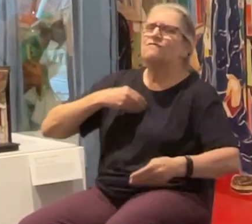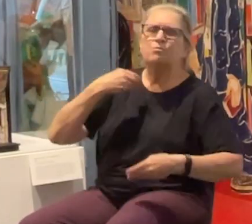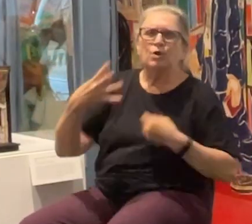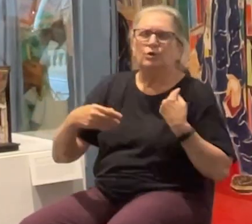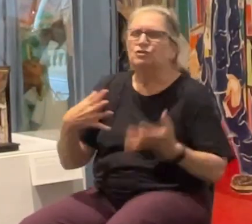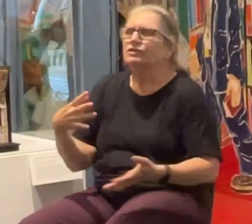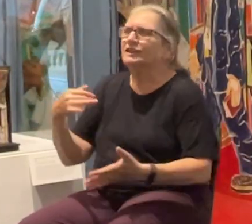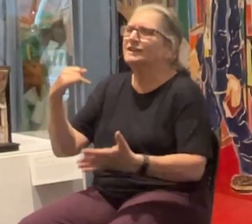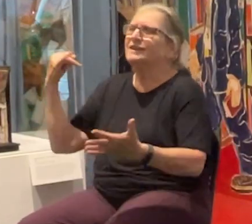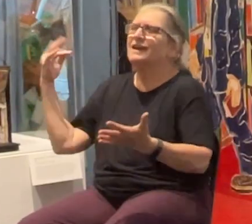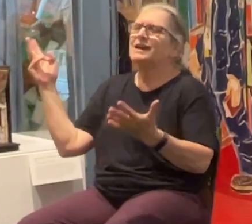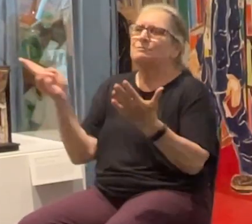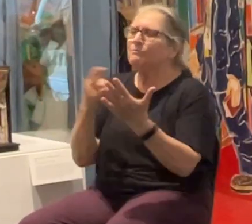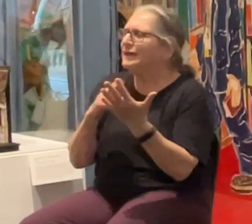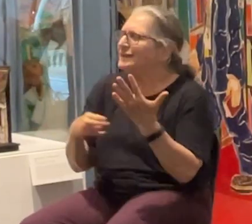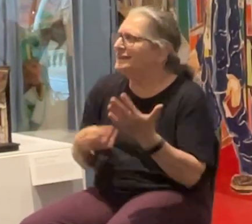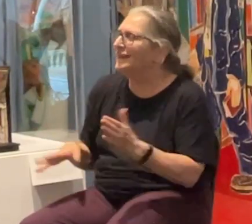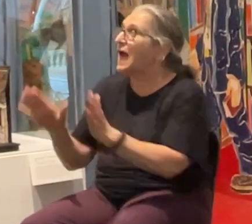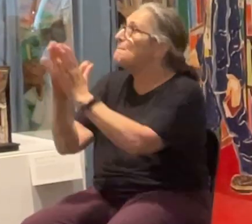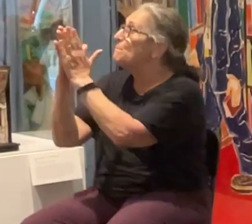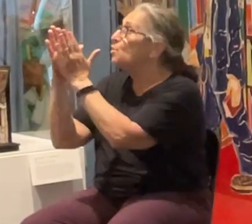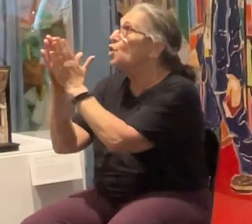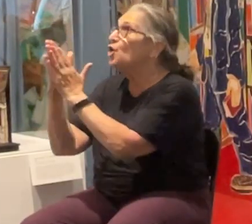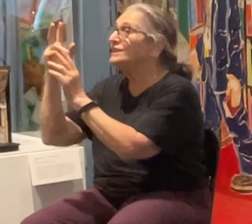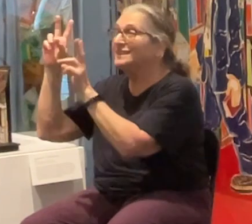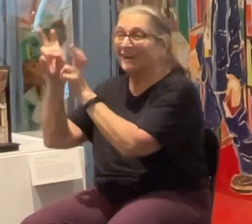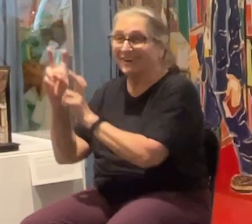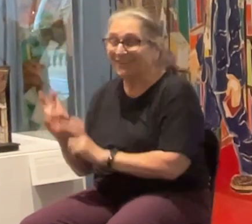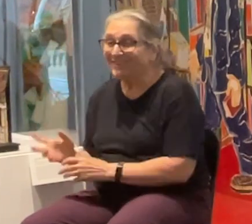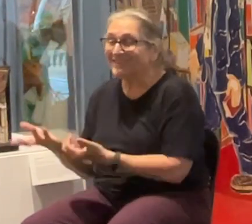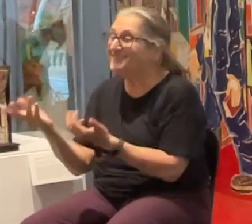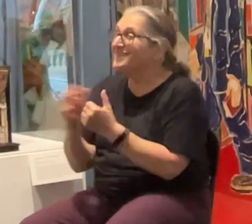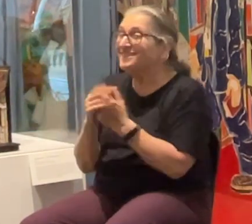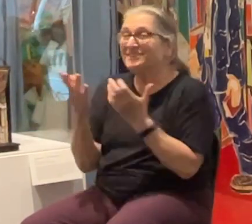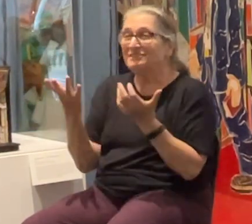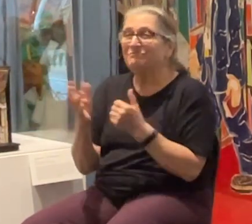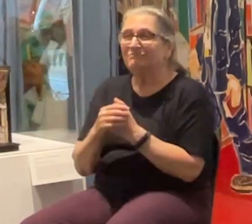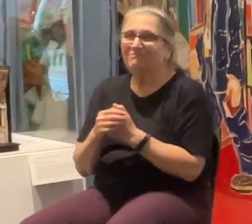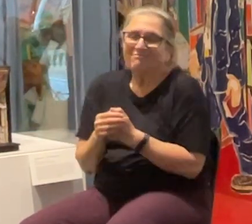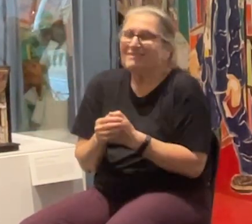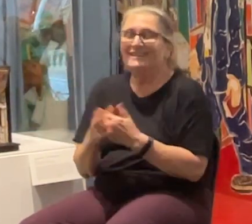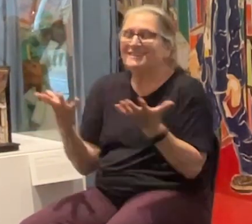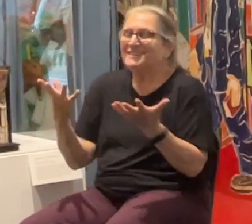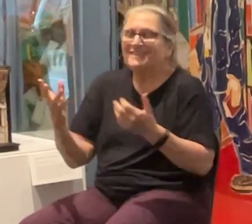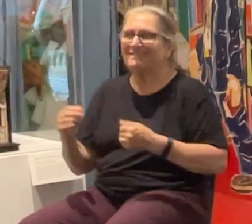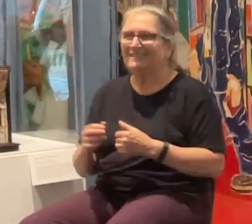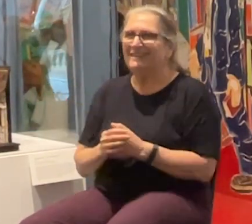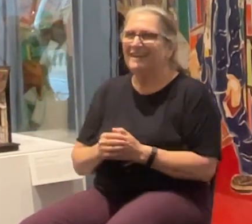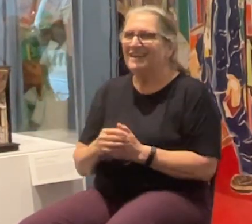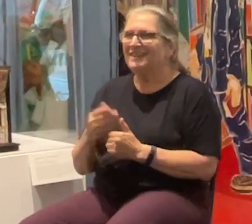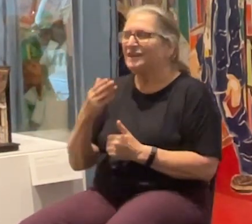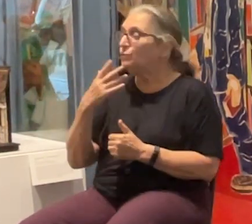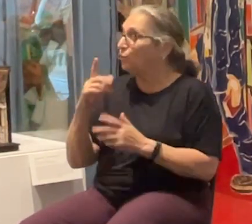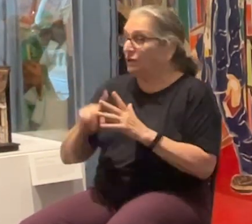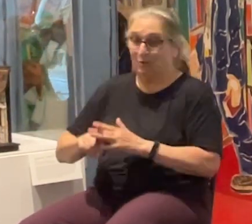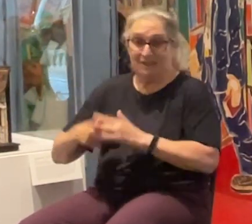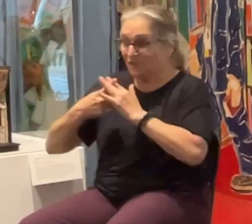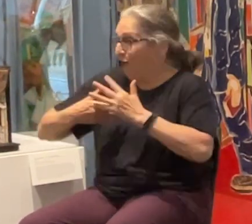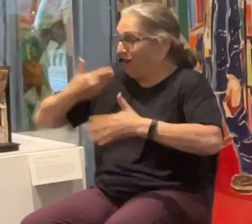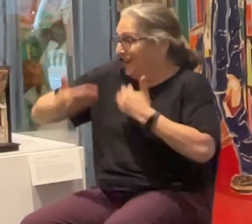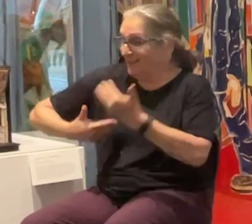know, and your book types. So I think that, you know, it's just, yeah, once you get started, there's just so